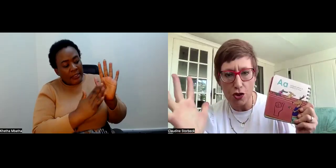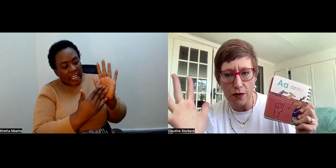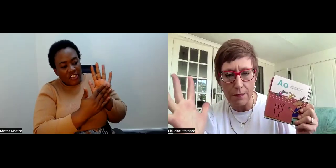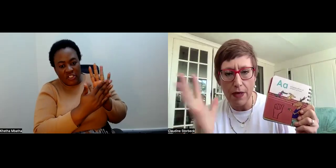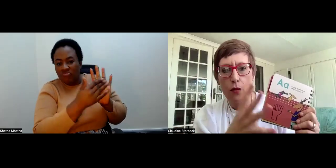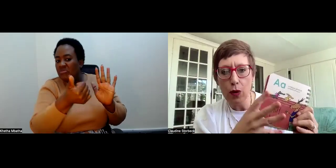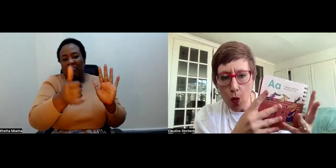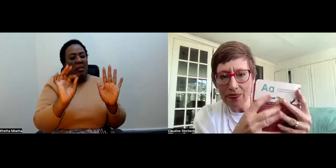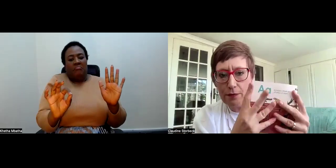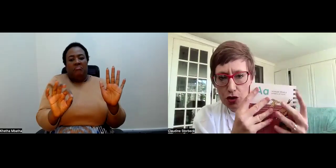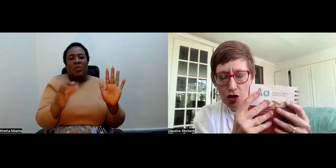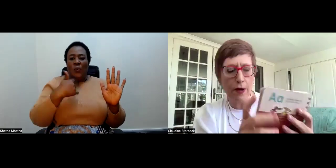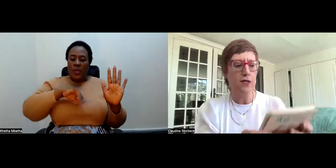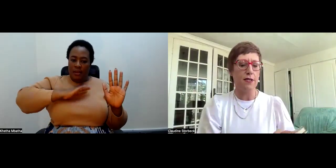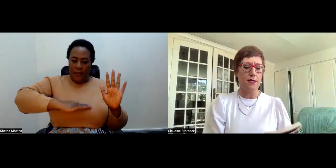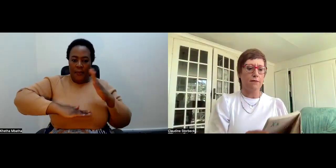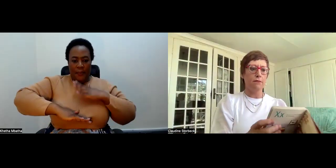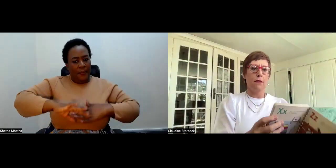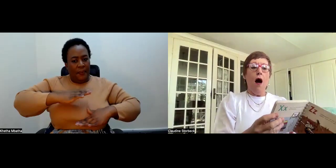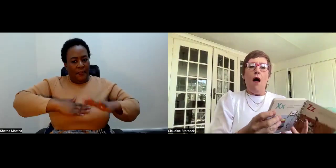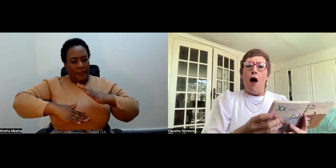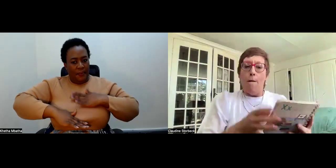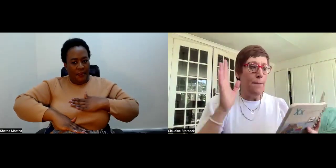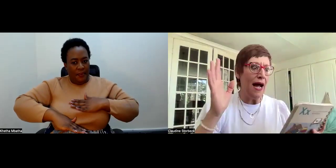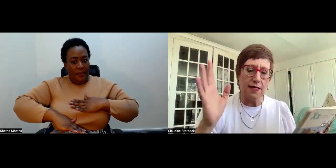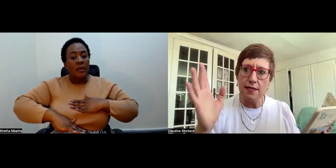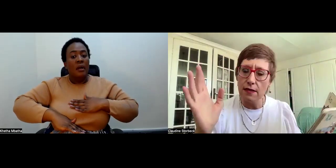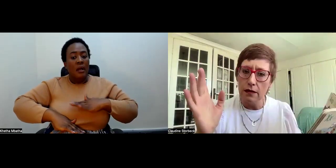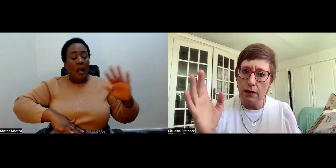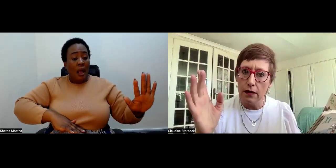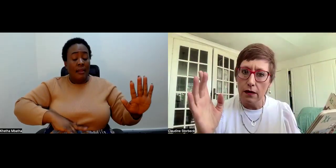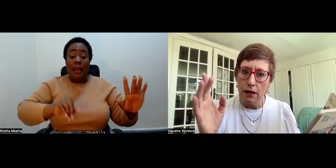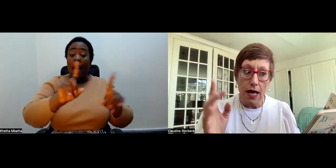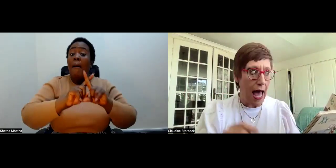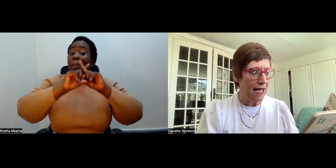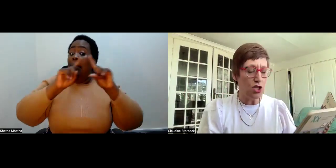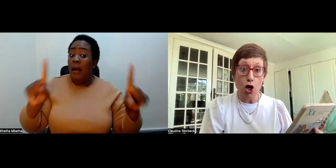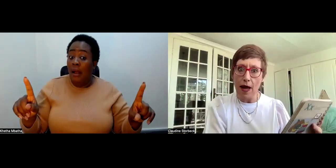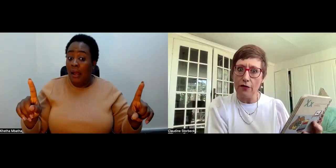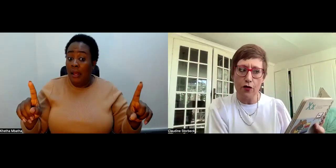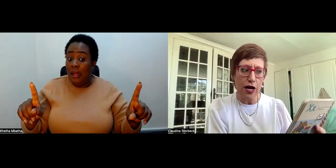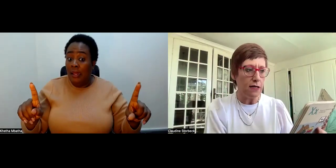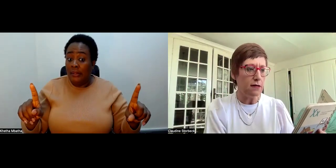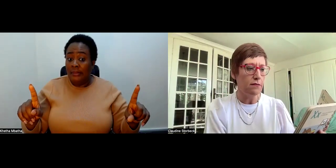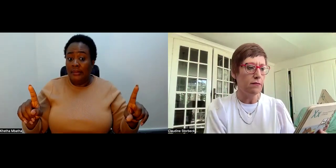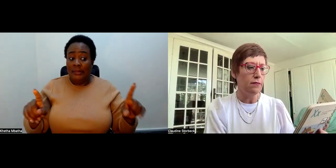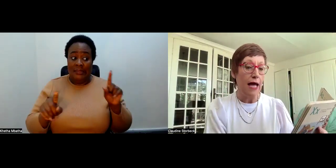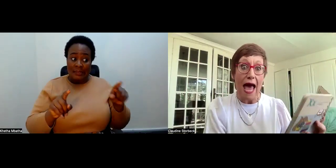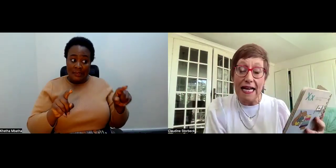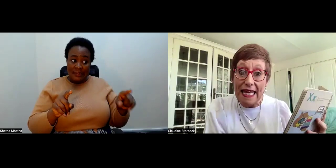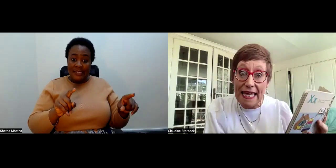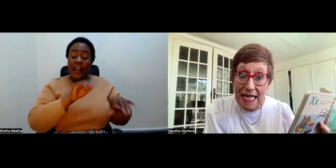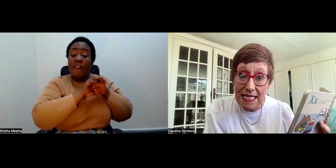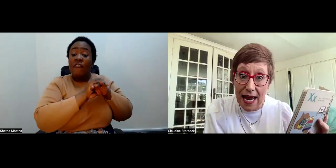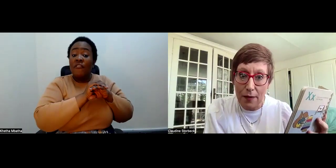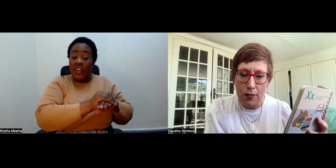We're patient with them. We want them to experience it. But Antelope had a friend,